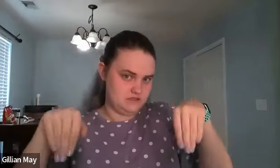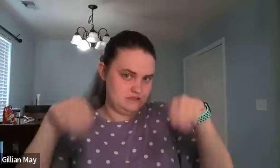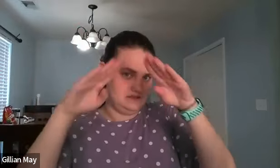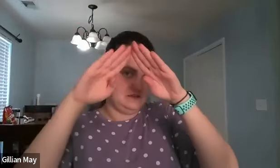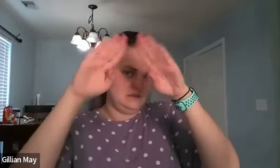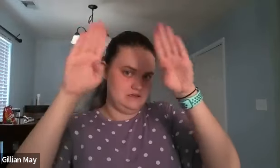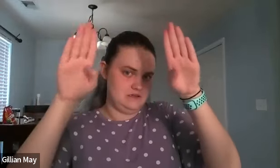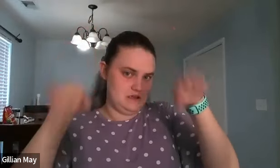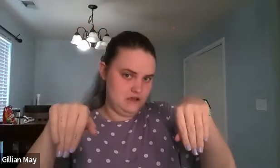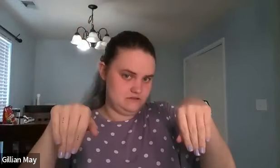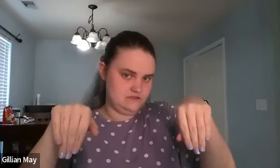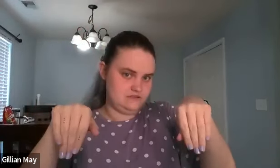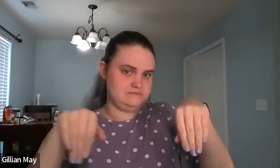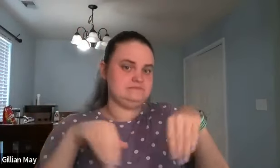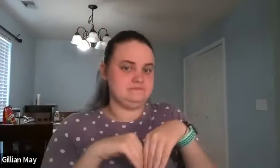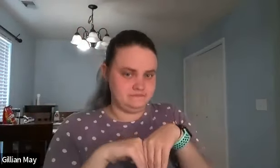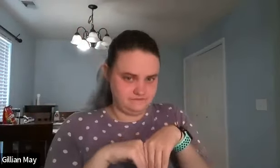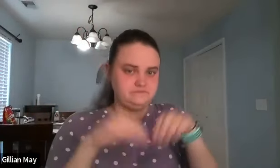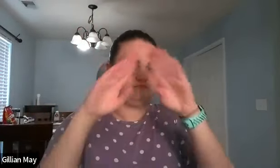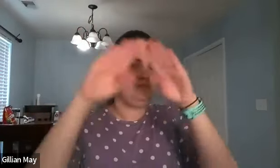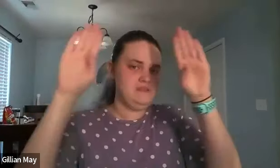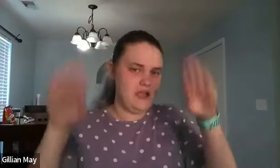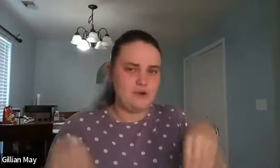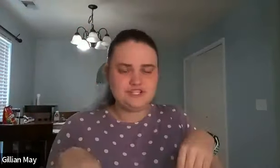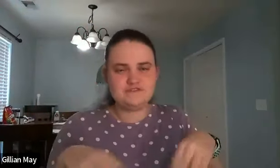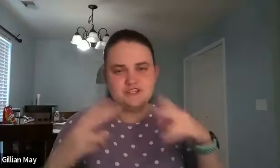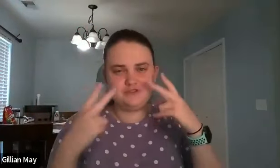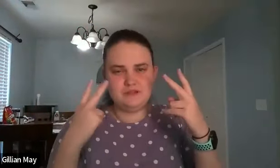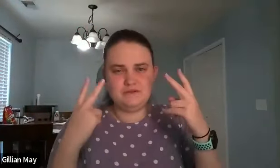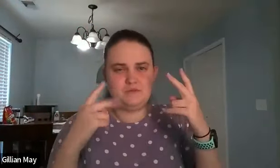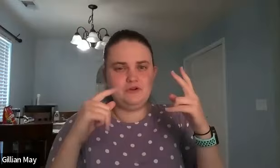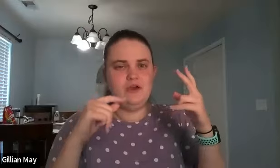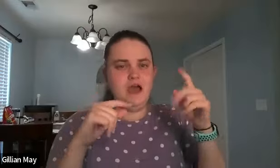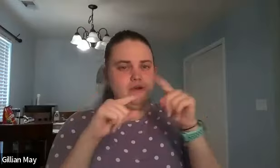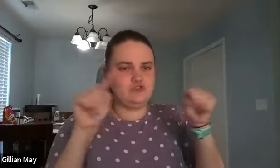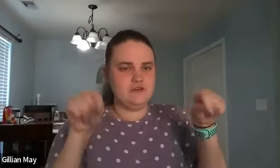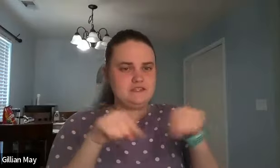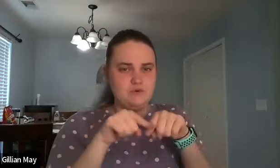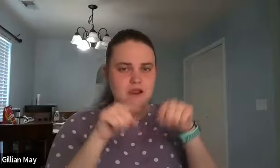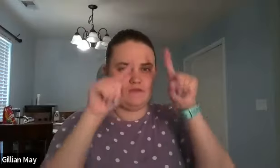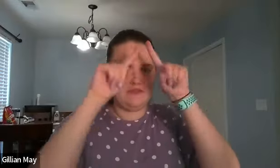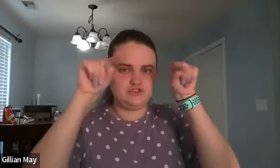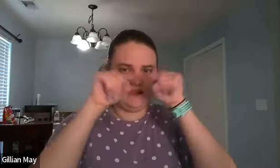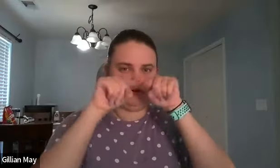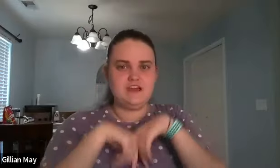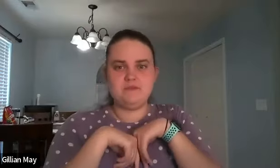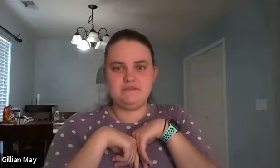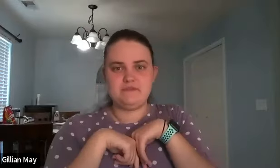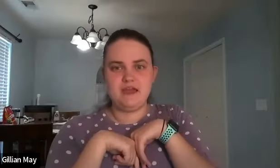House, house. Mm-hmm. I always just visually remember I would draw that square and then that triangle on top, and that was my